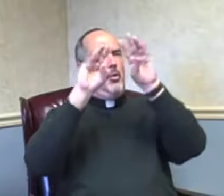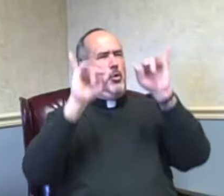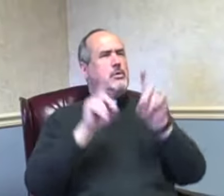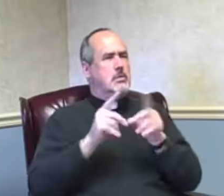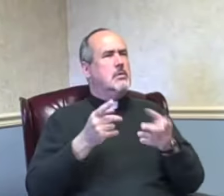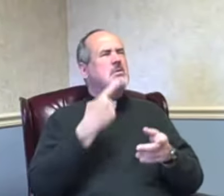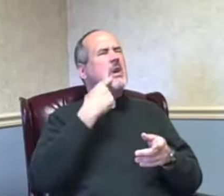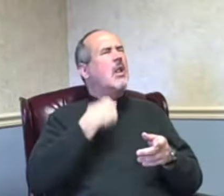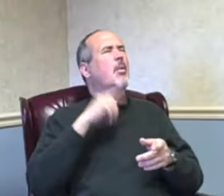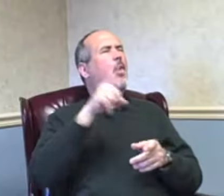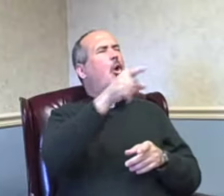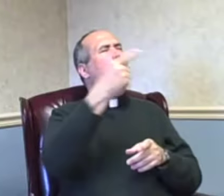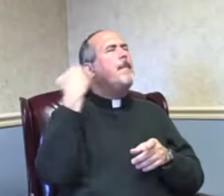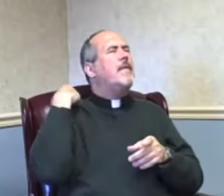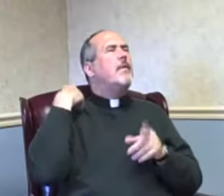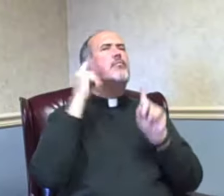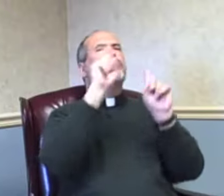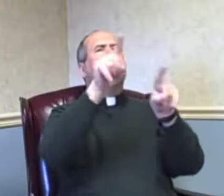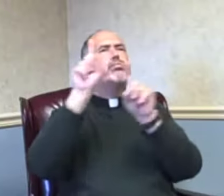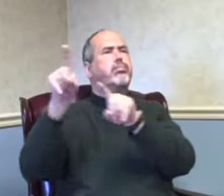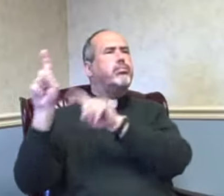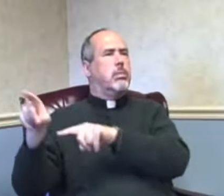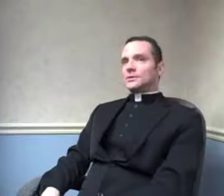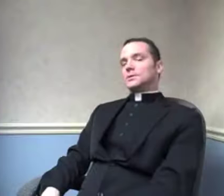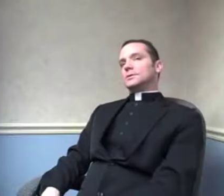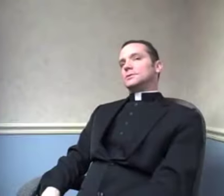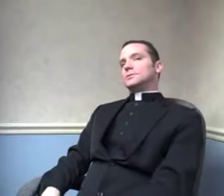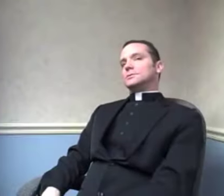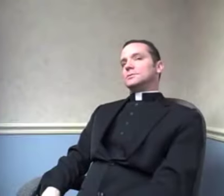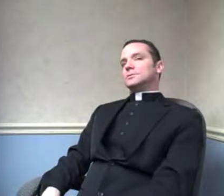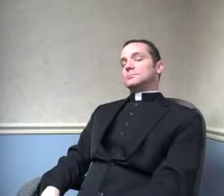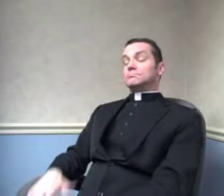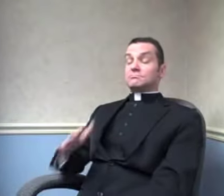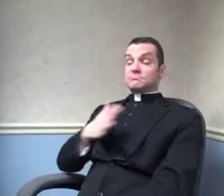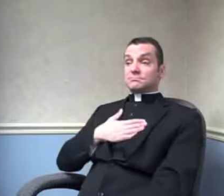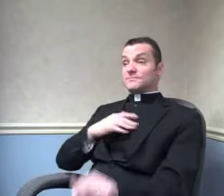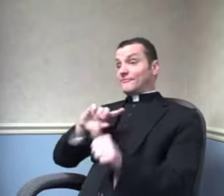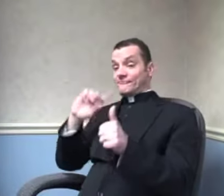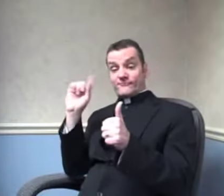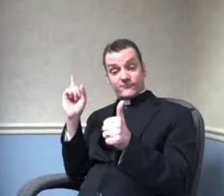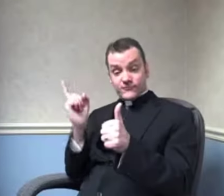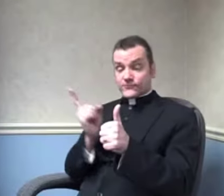You've attended many World Youth Days. Can you tell me a little bit about some of the ones that you've been to?